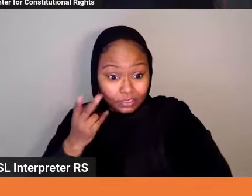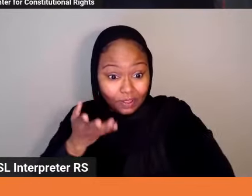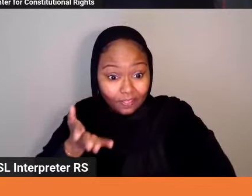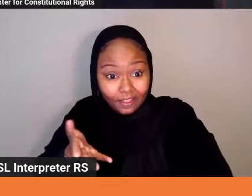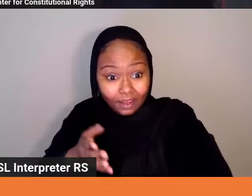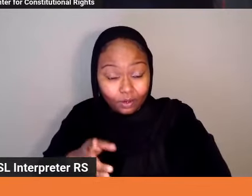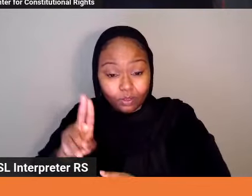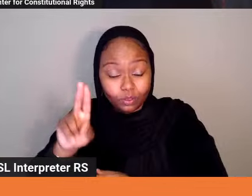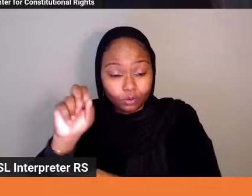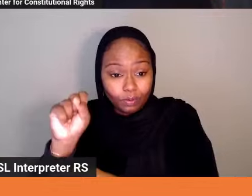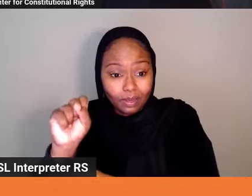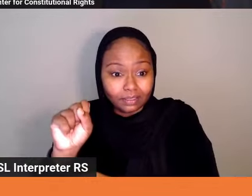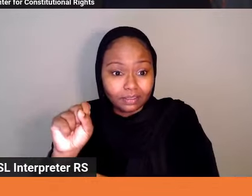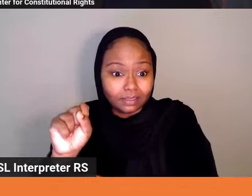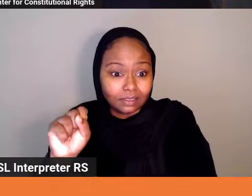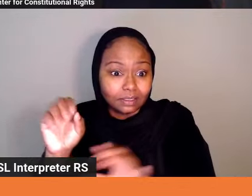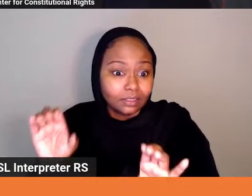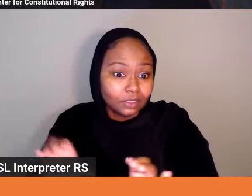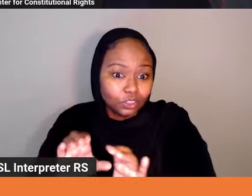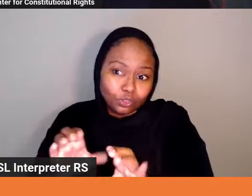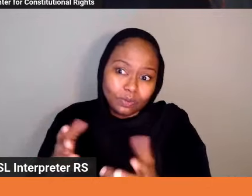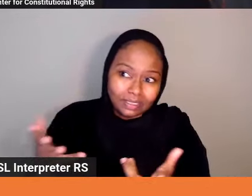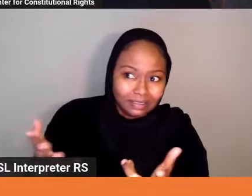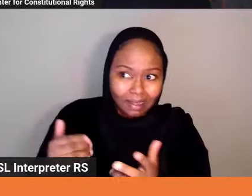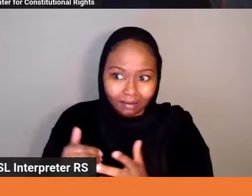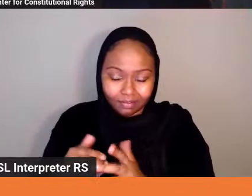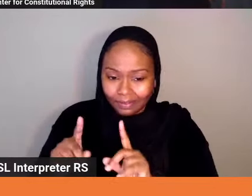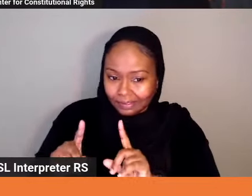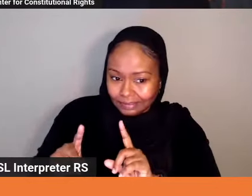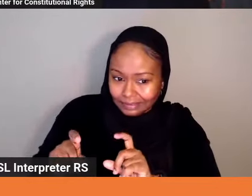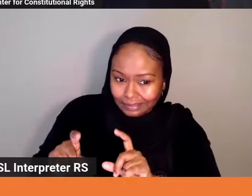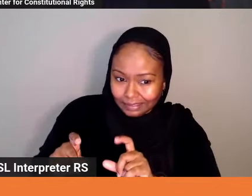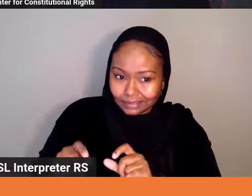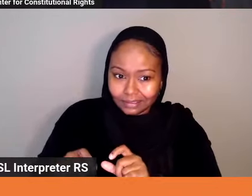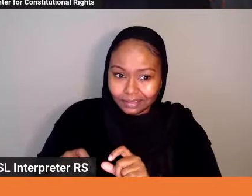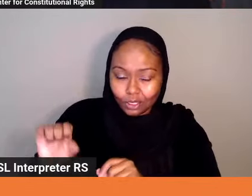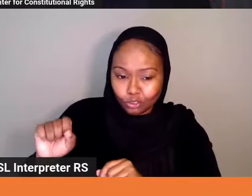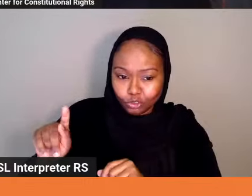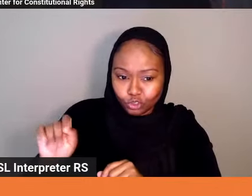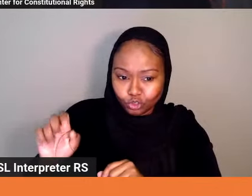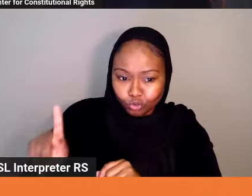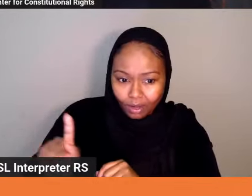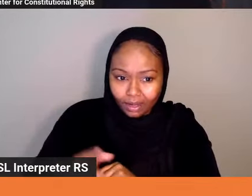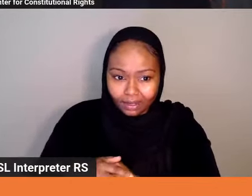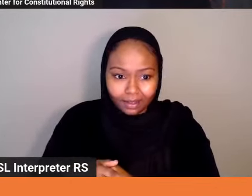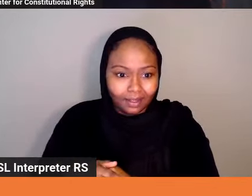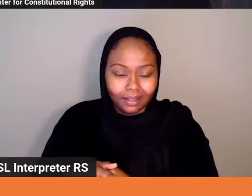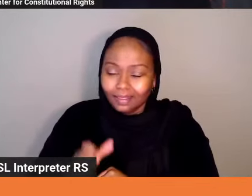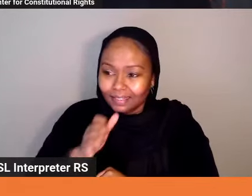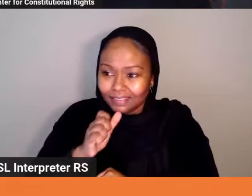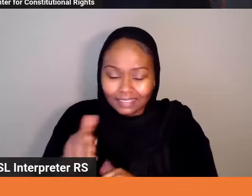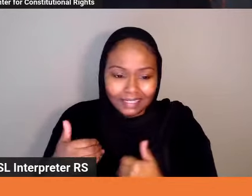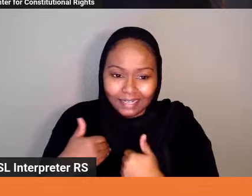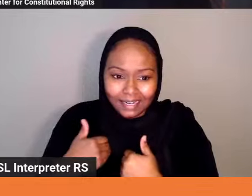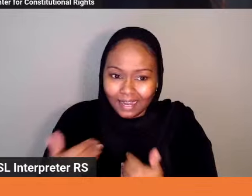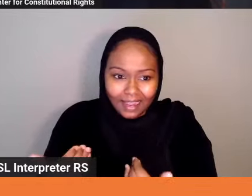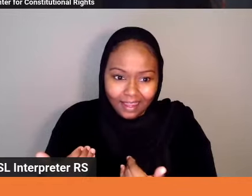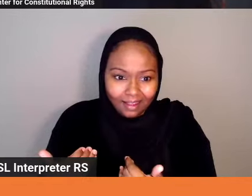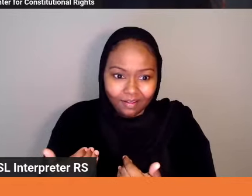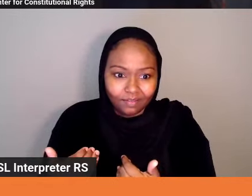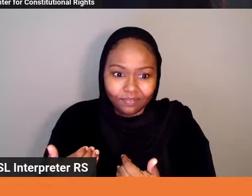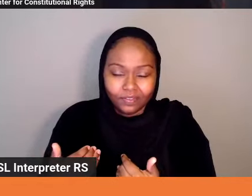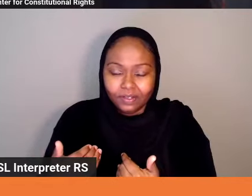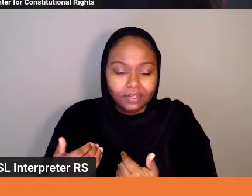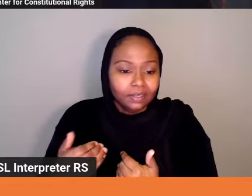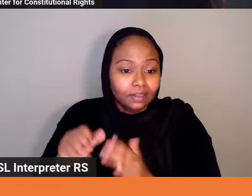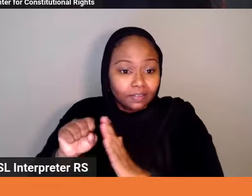the United States doing a preemptive strike, one that did not have the backing of the Security